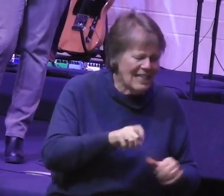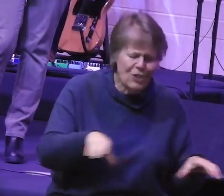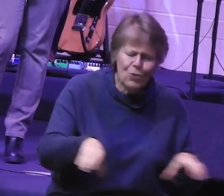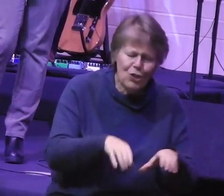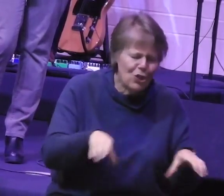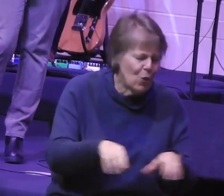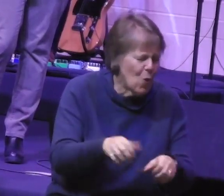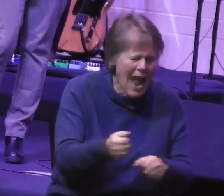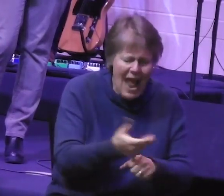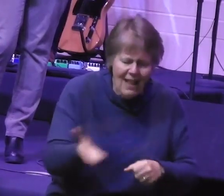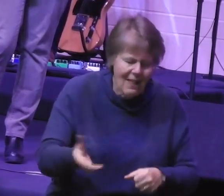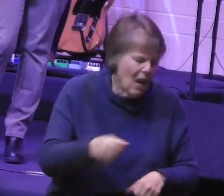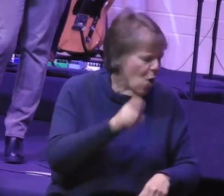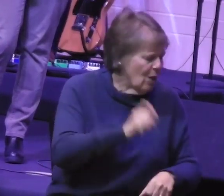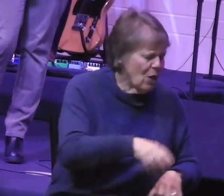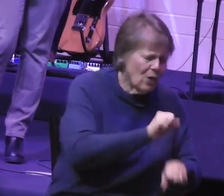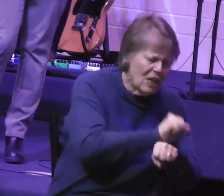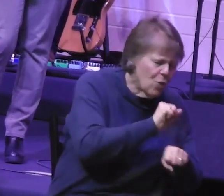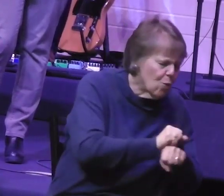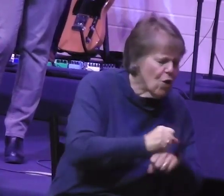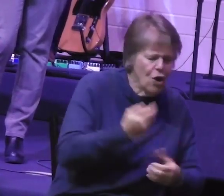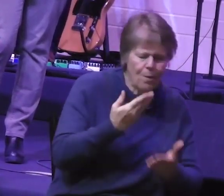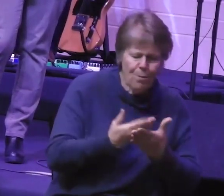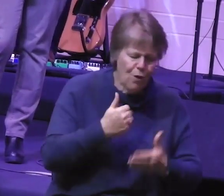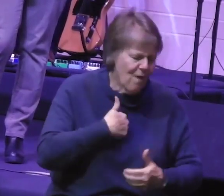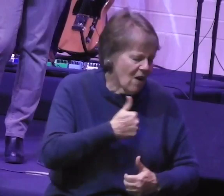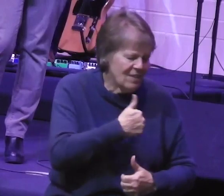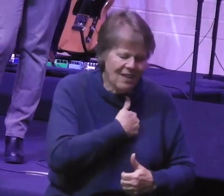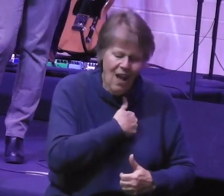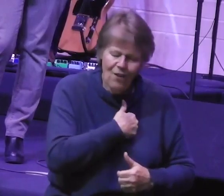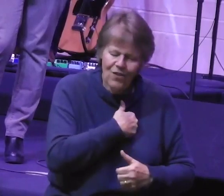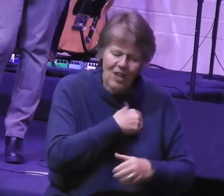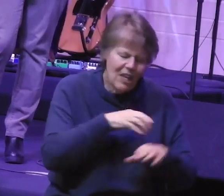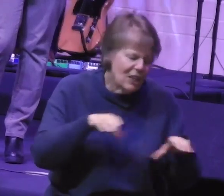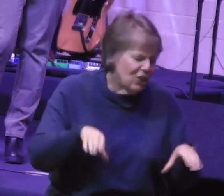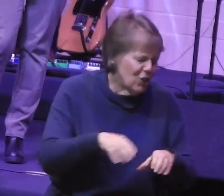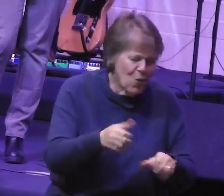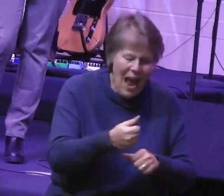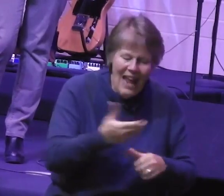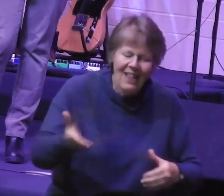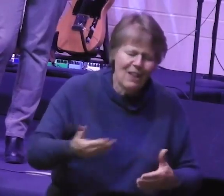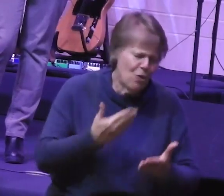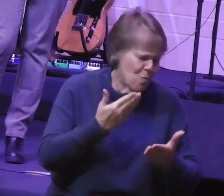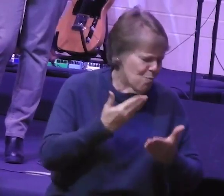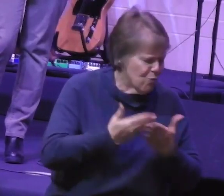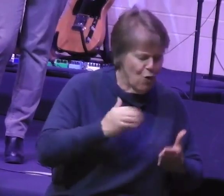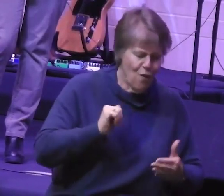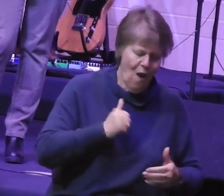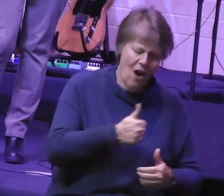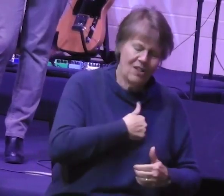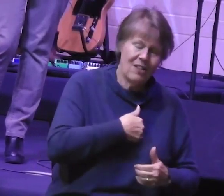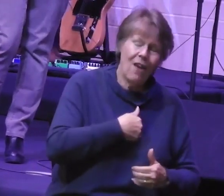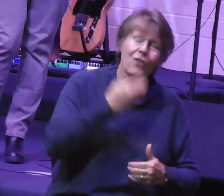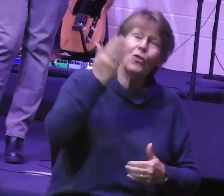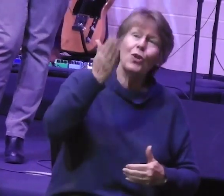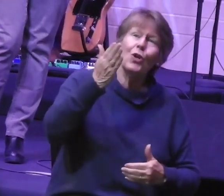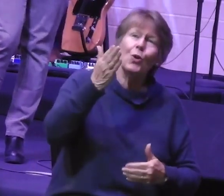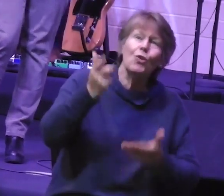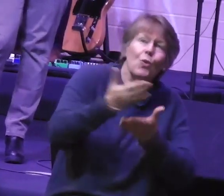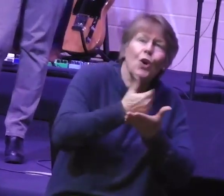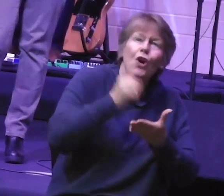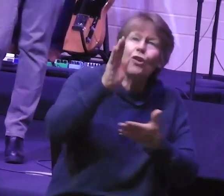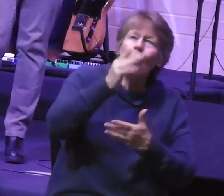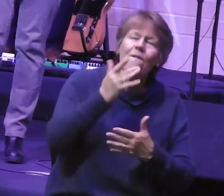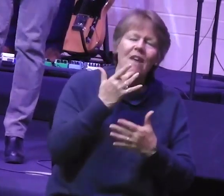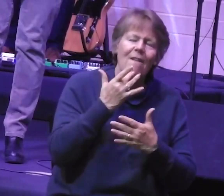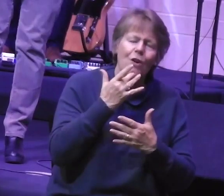We don't need to prove ourselves or do anything to prove ourselves to you or to earn your favor. I pray that